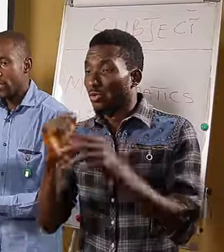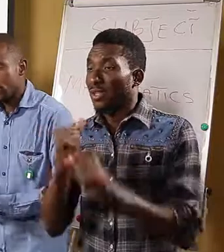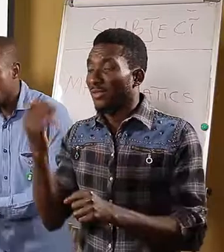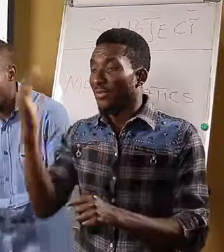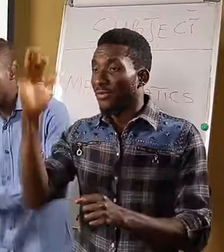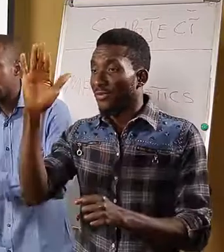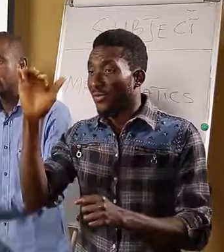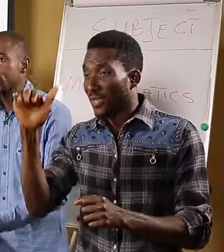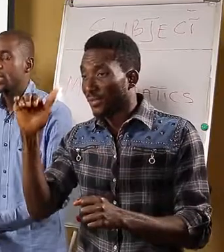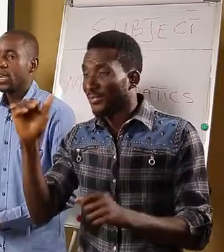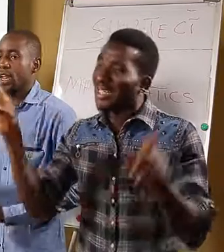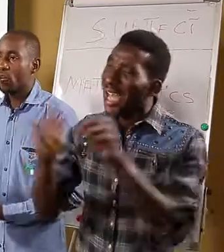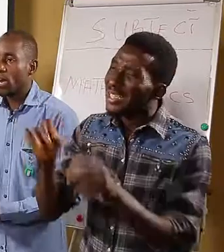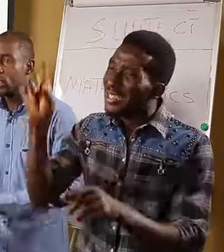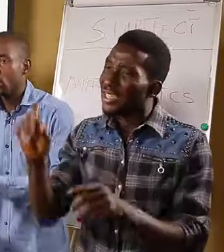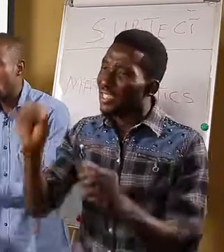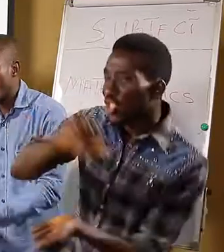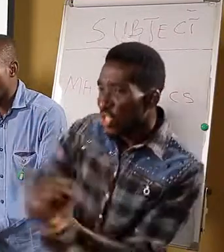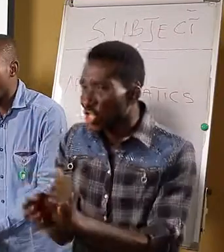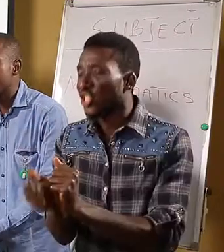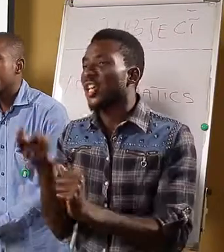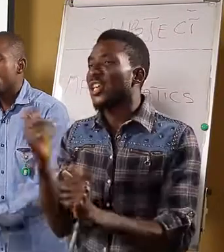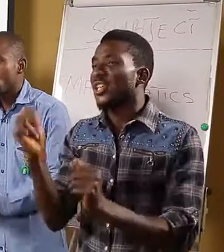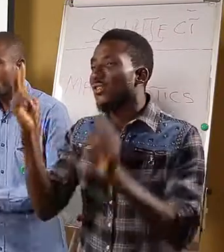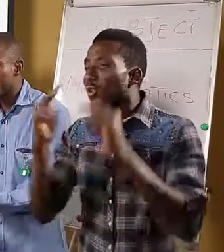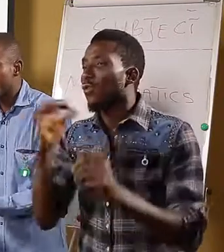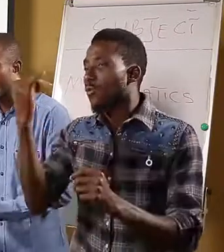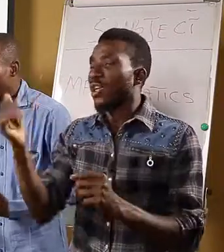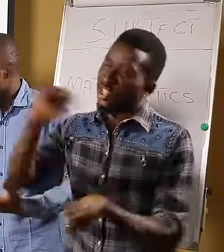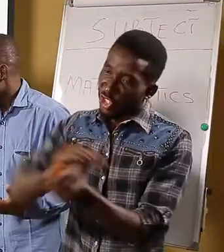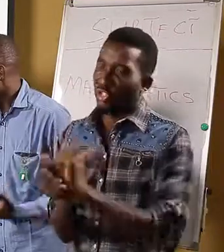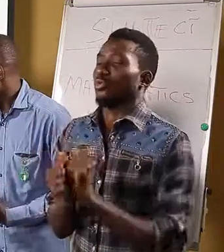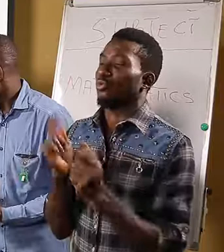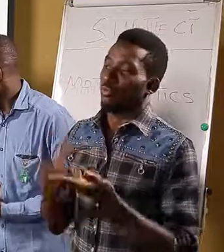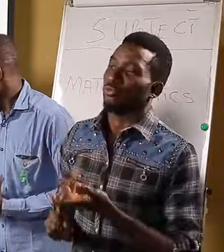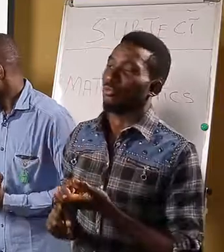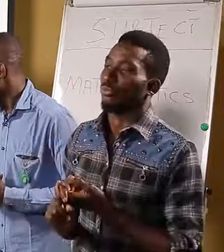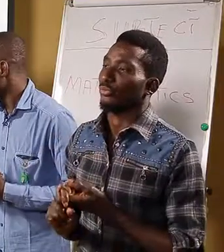of x keep on changing, likewise the value of y will also